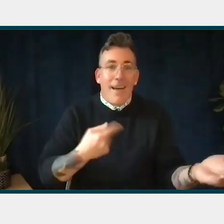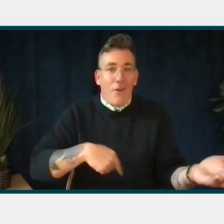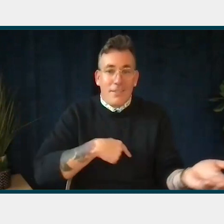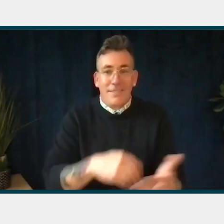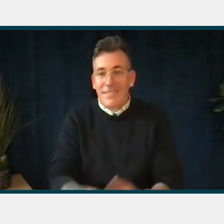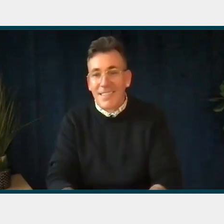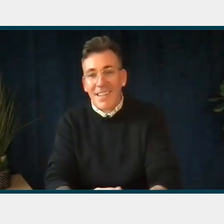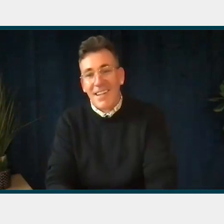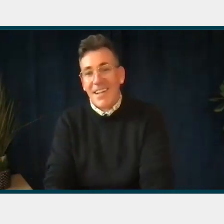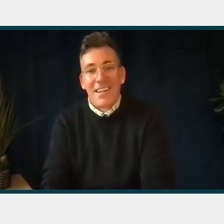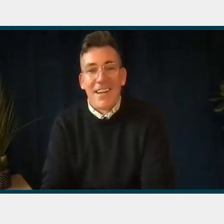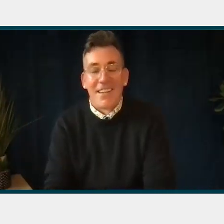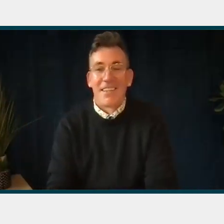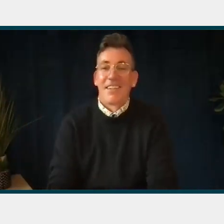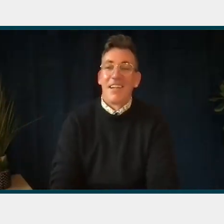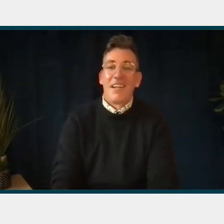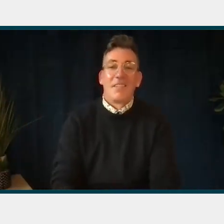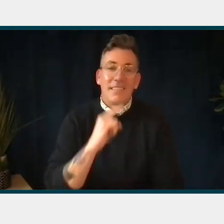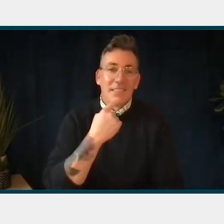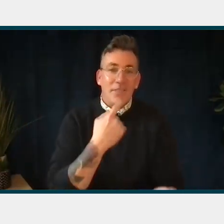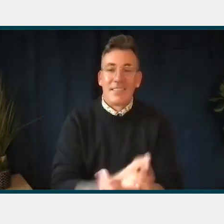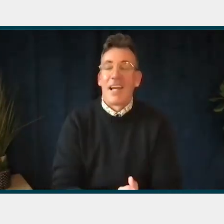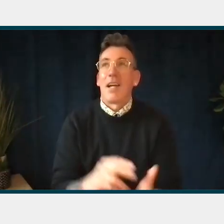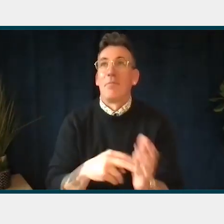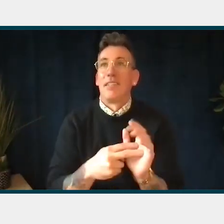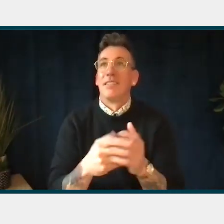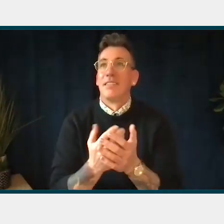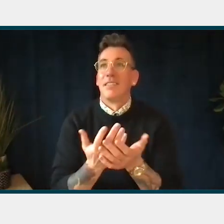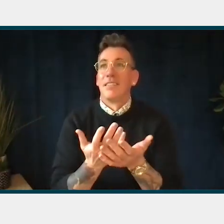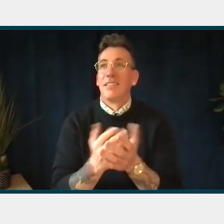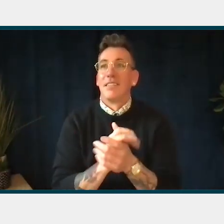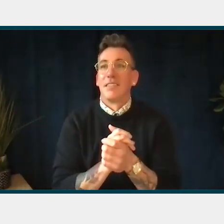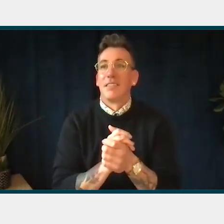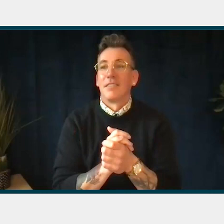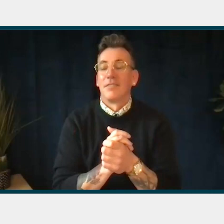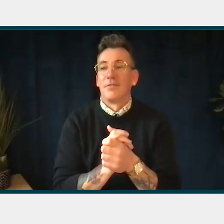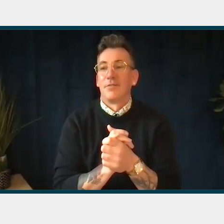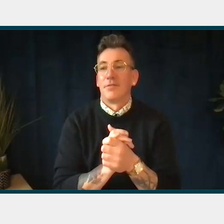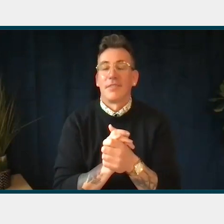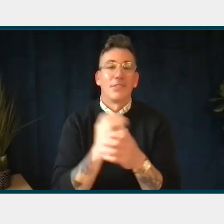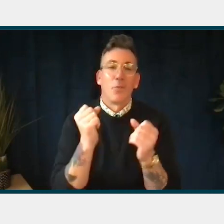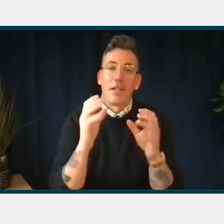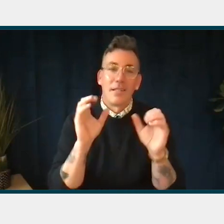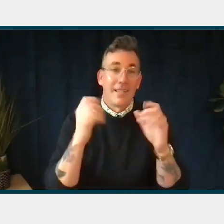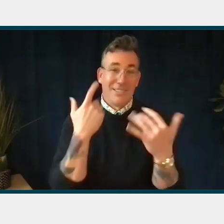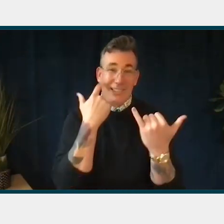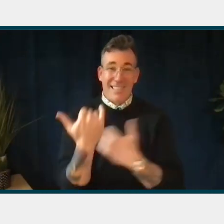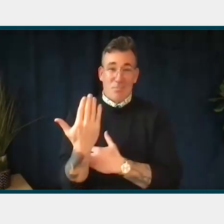You know, we're good at stuff. Hire us. Really. I mean, I'm serious. I mean,